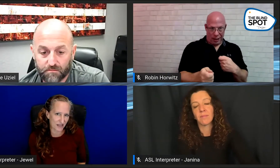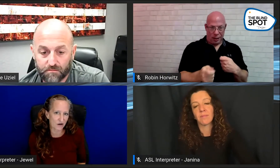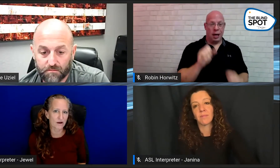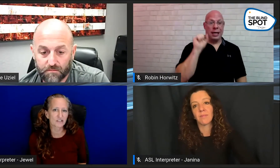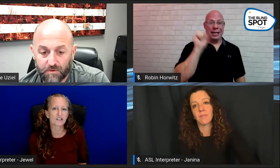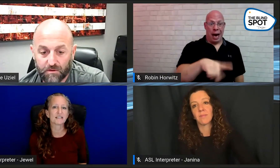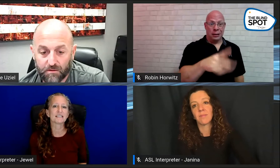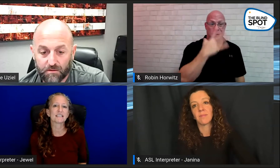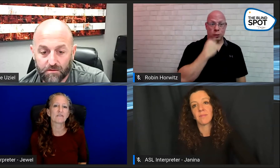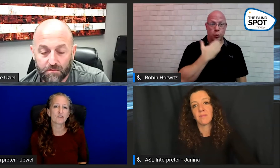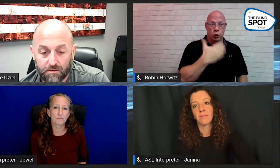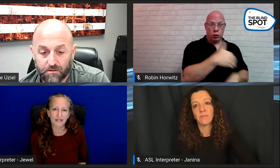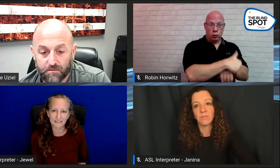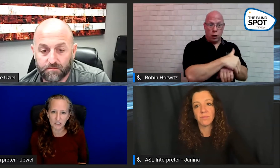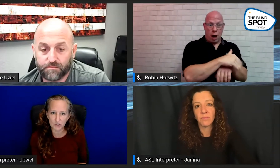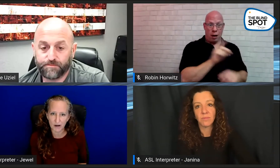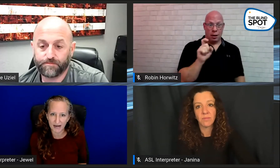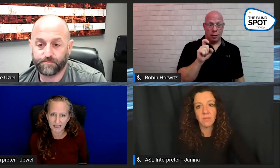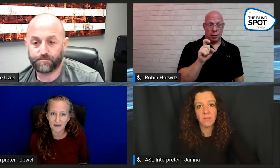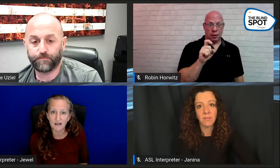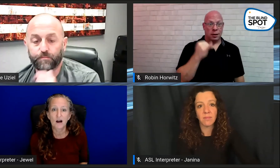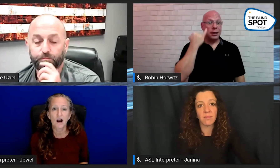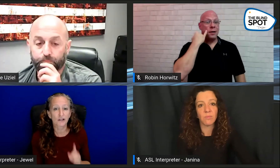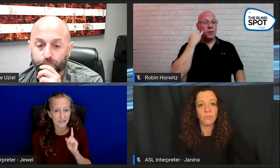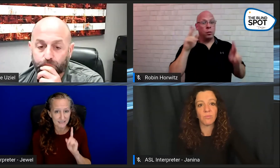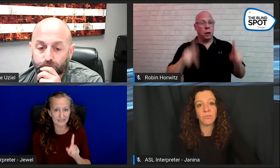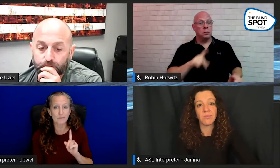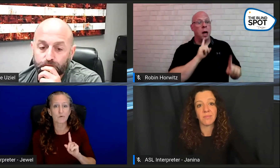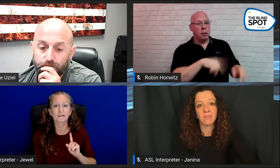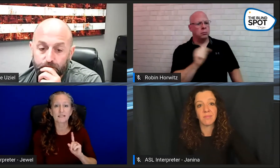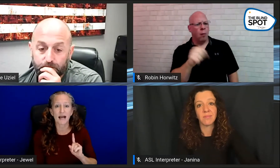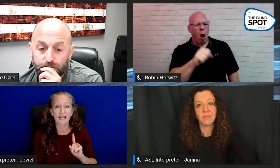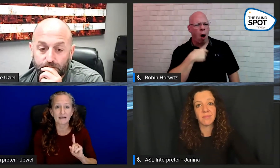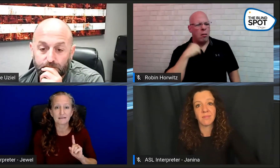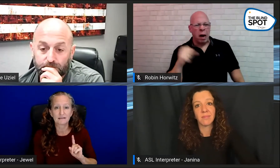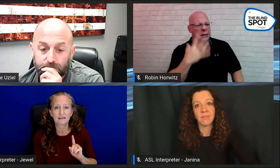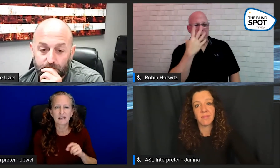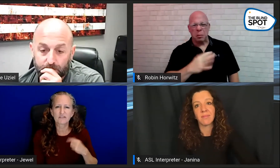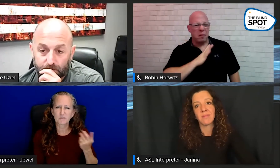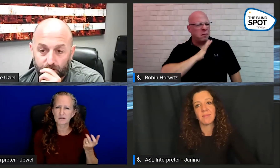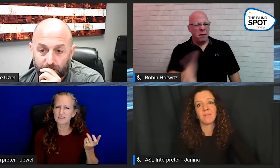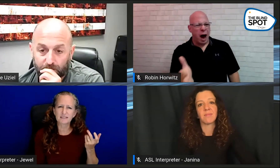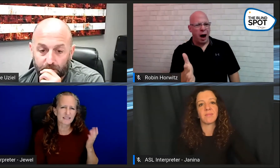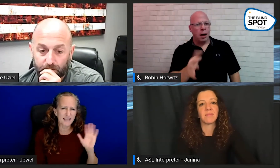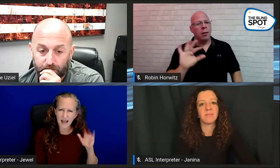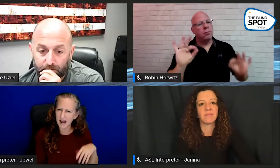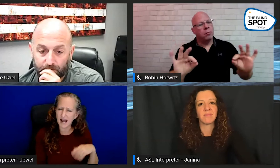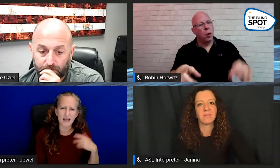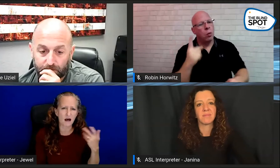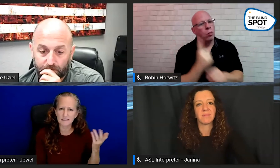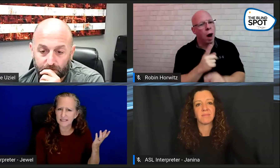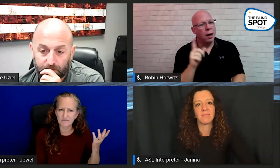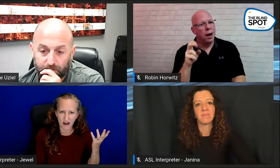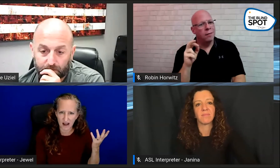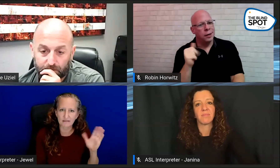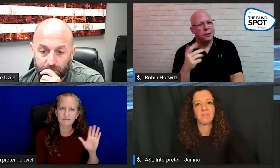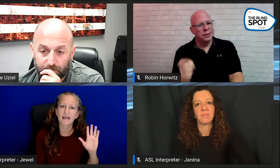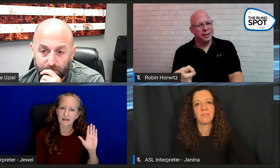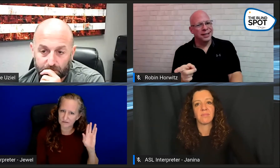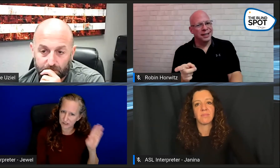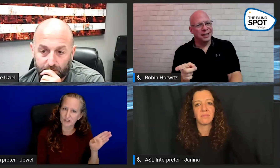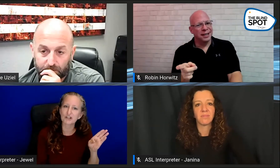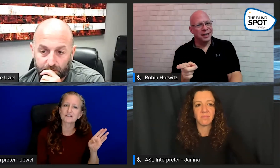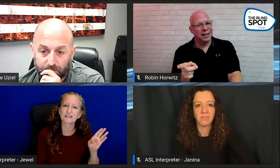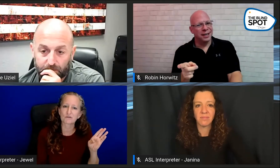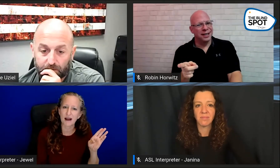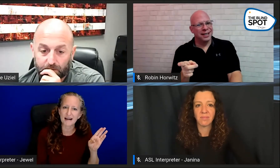to answer that question is, if you plan to trade, are you going to sleep well tonight? If the person says, yeah, I'll sleep fine,